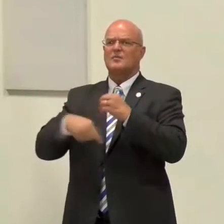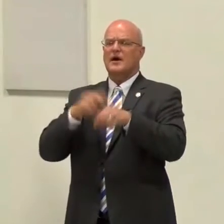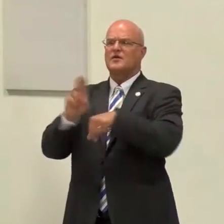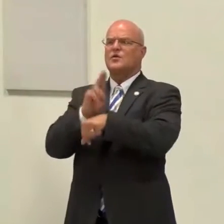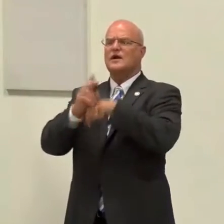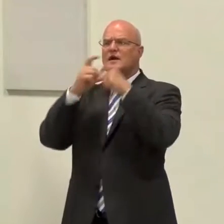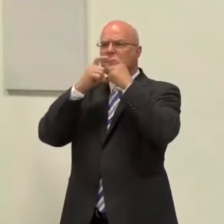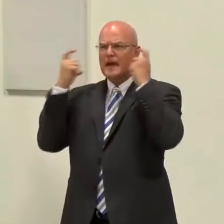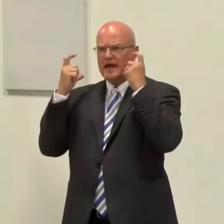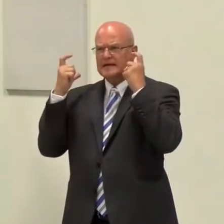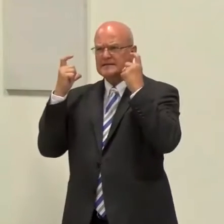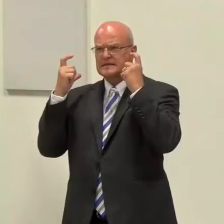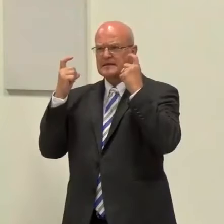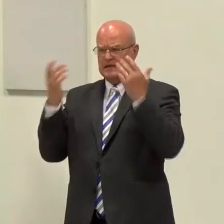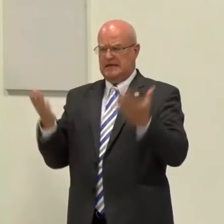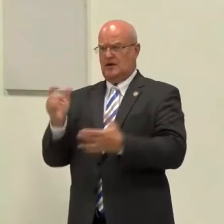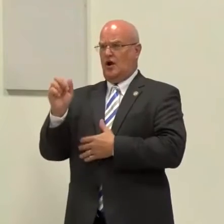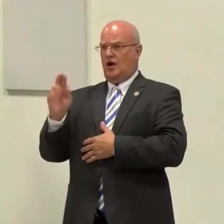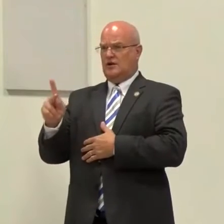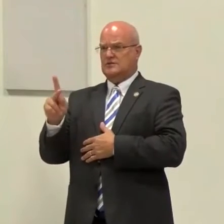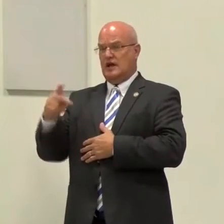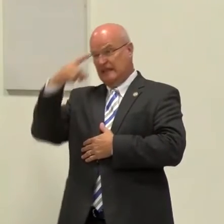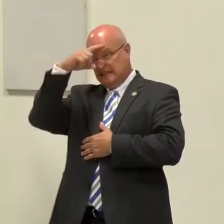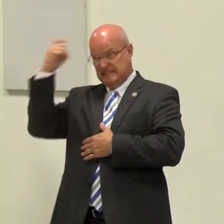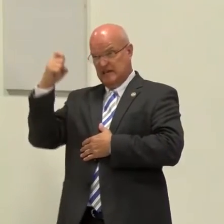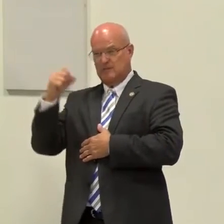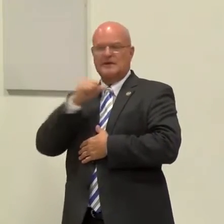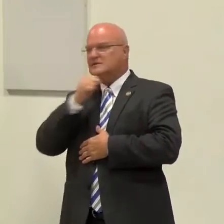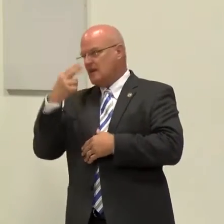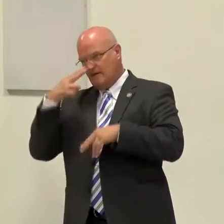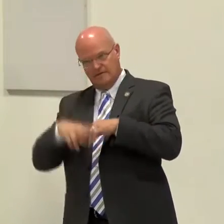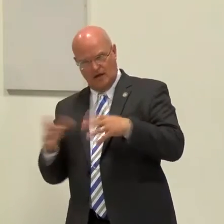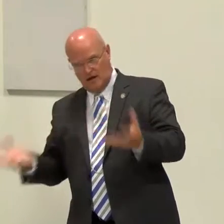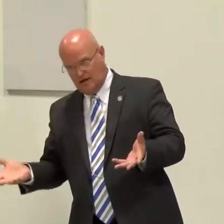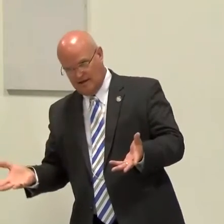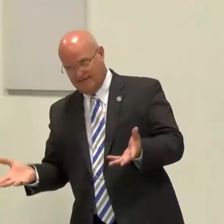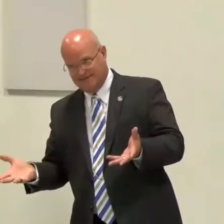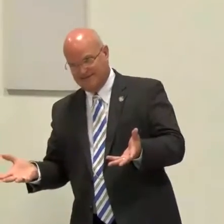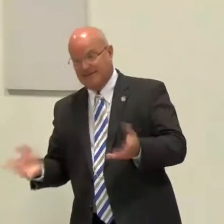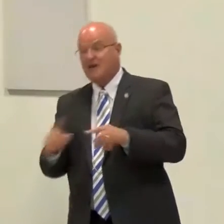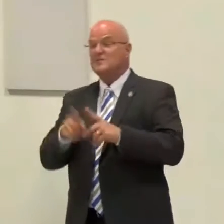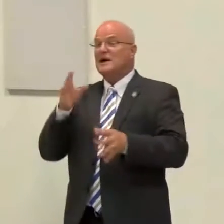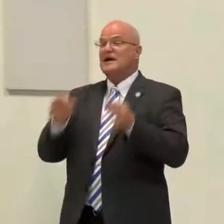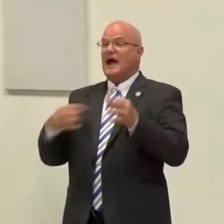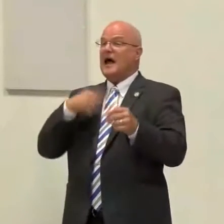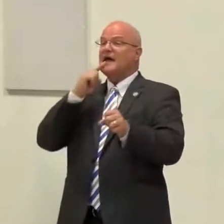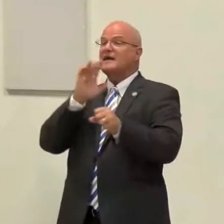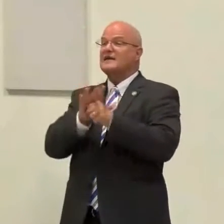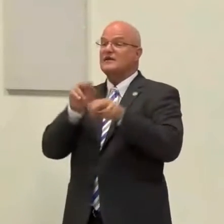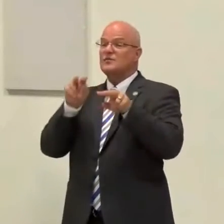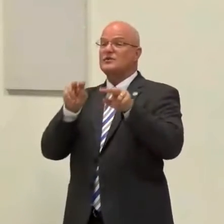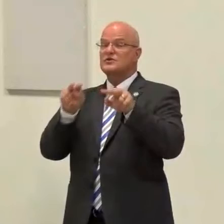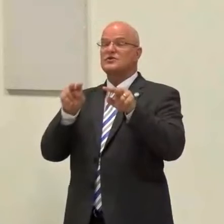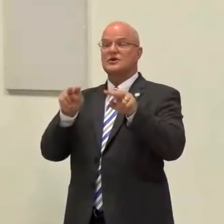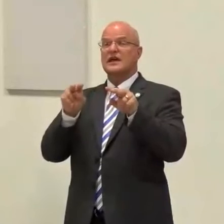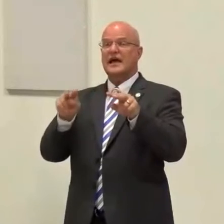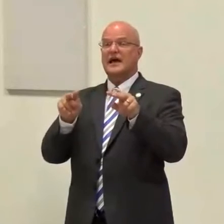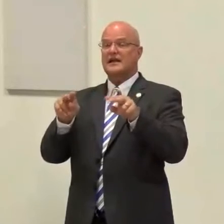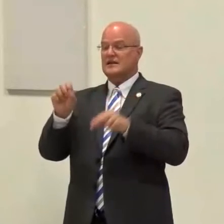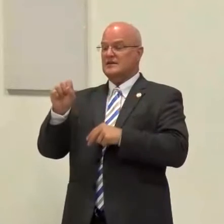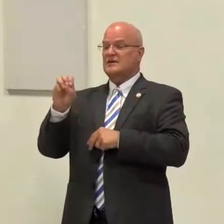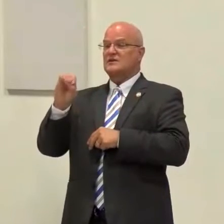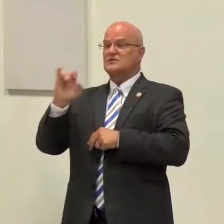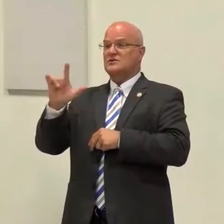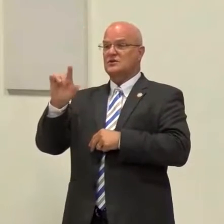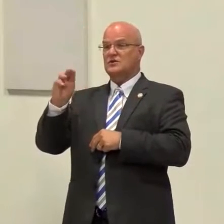wearing of masks. And wearing a mask in Arkansas in the summer is not a whole lot of fun. But I'll guarantee if we look at the social